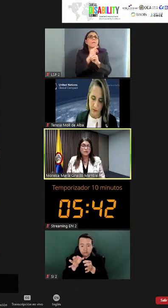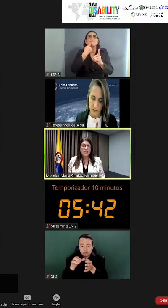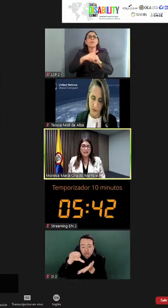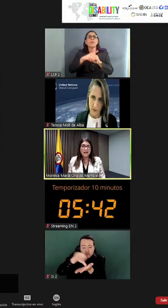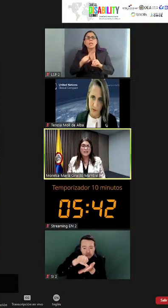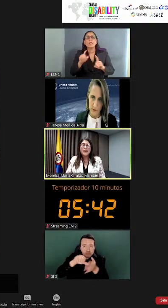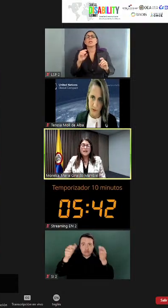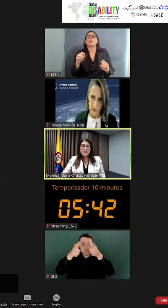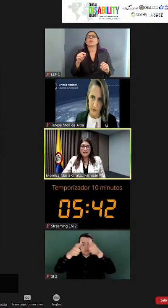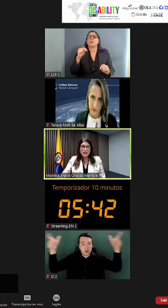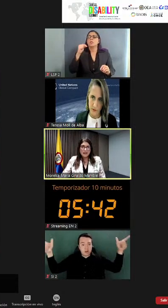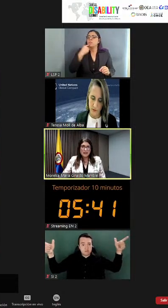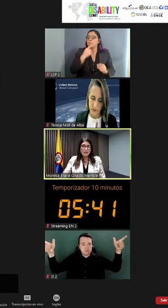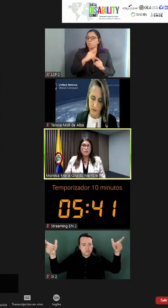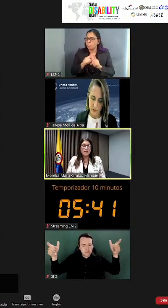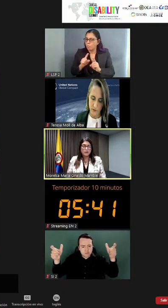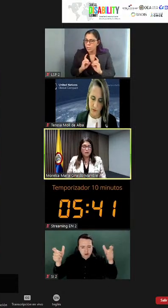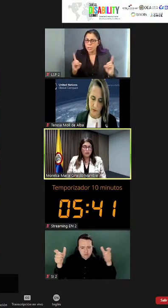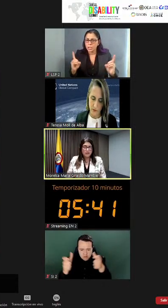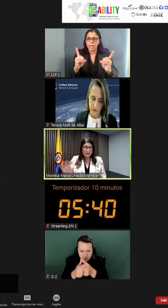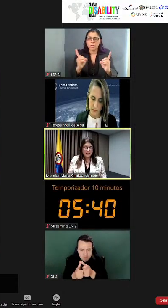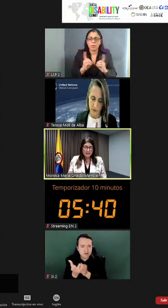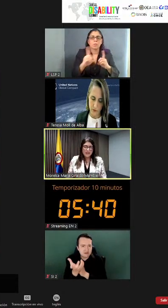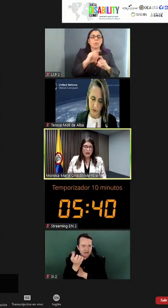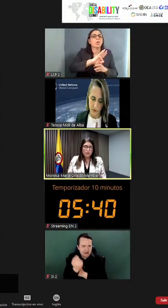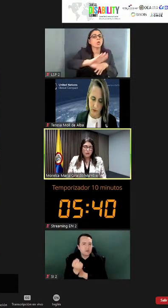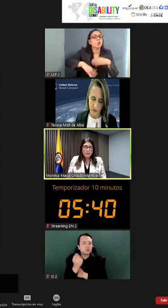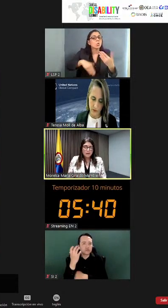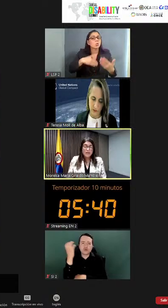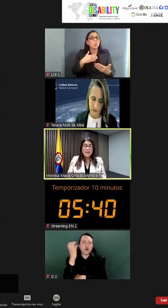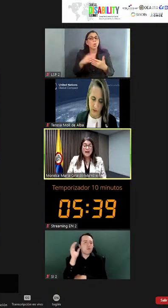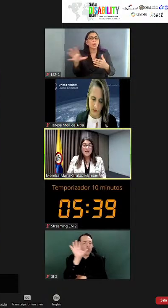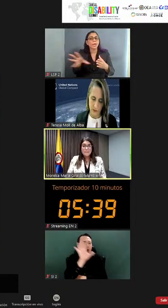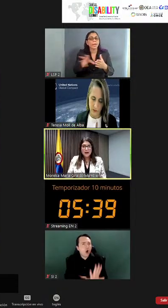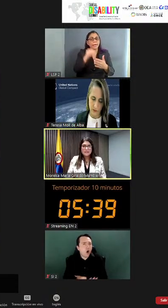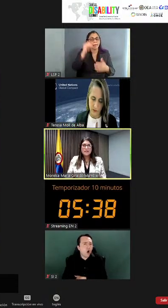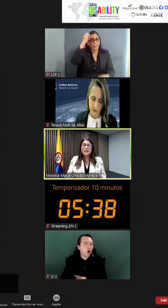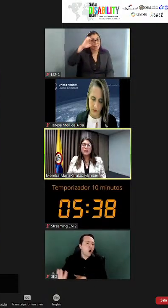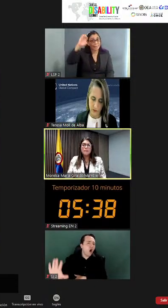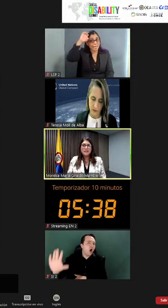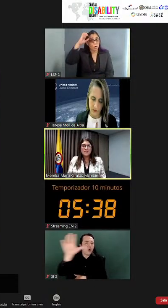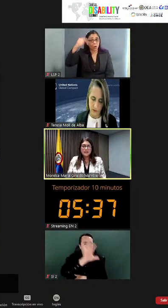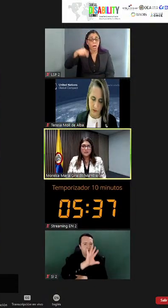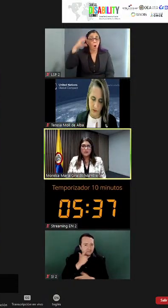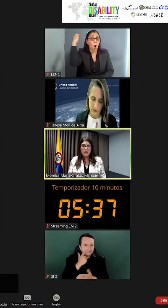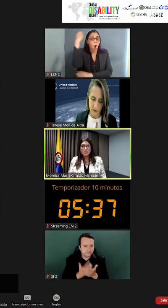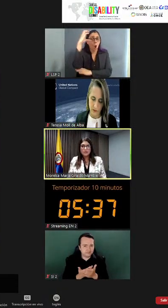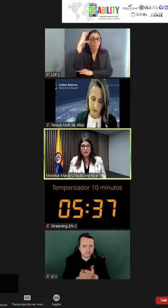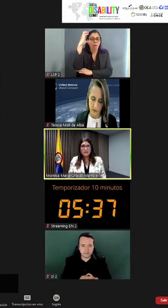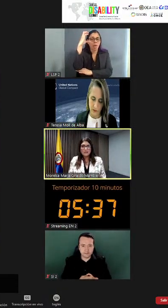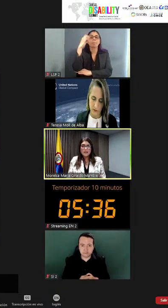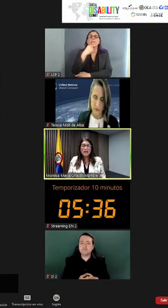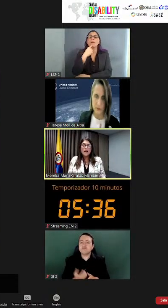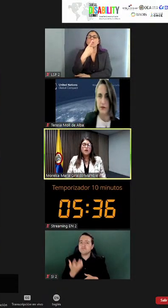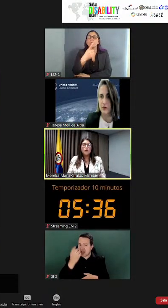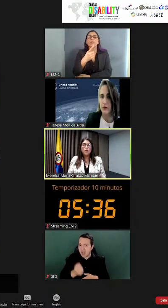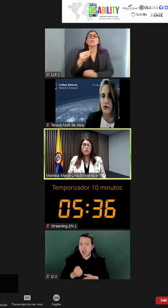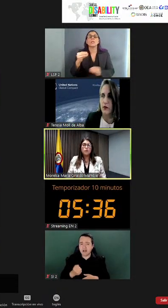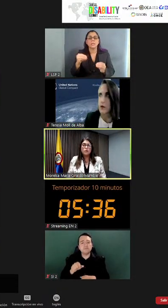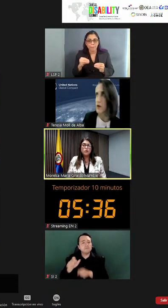district bodies all of the territoriality of the colombian state and it has